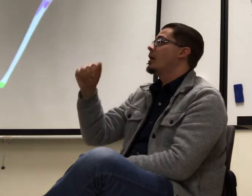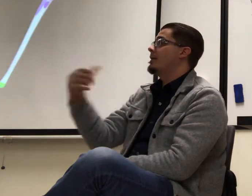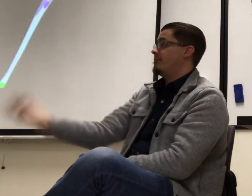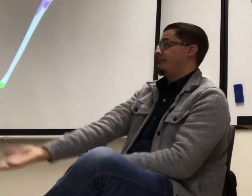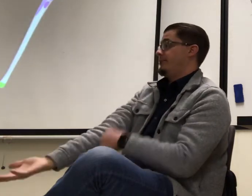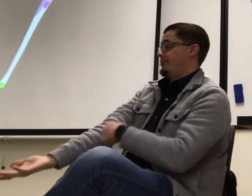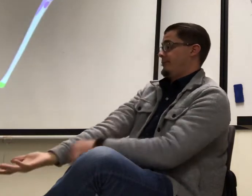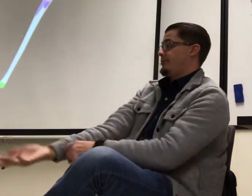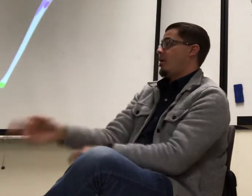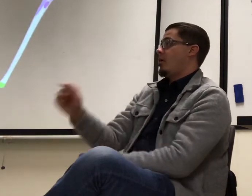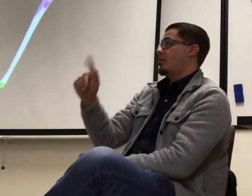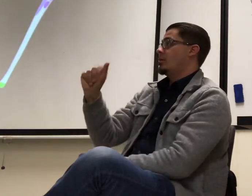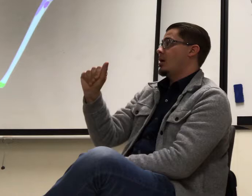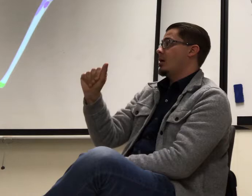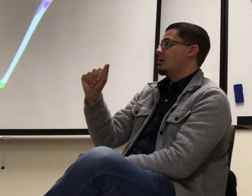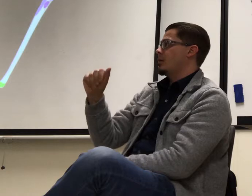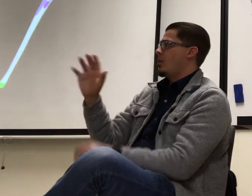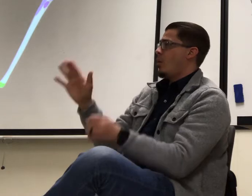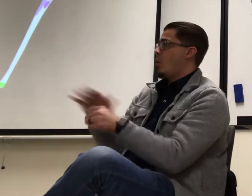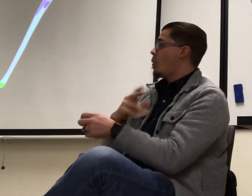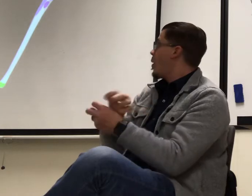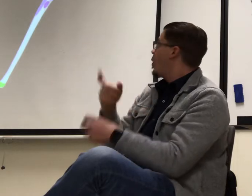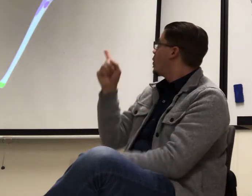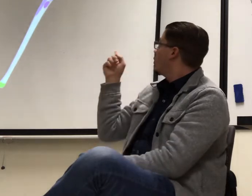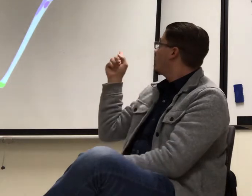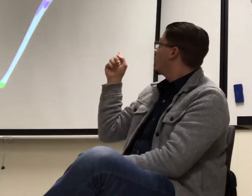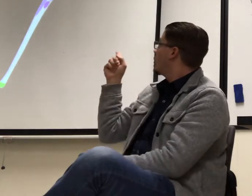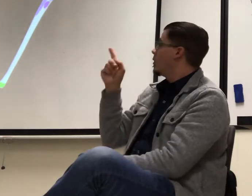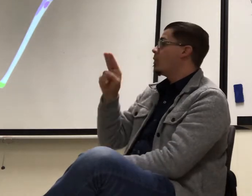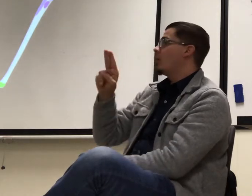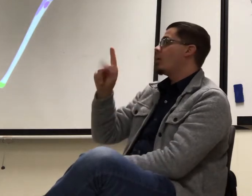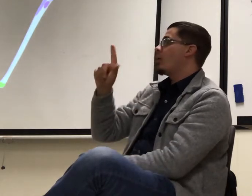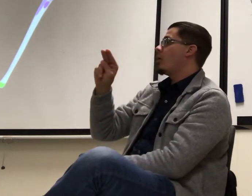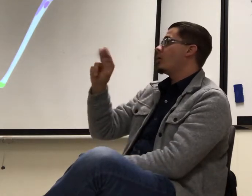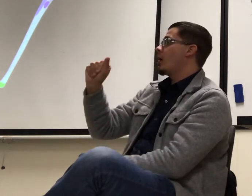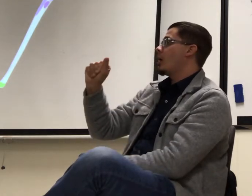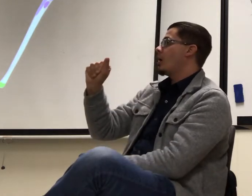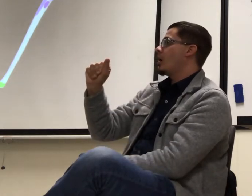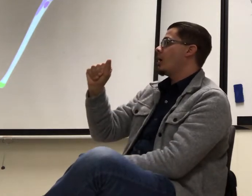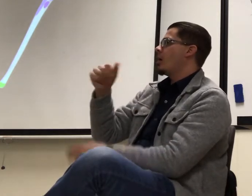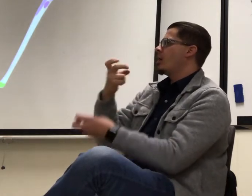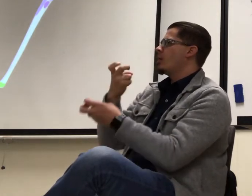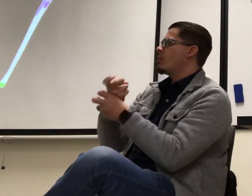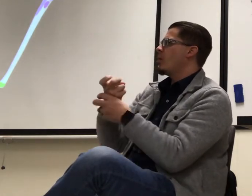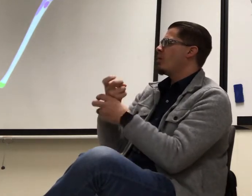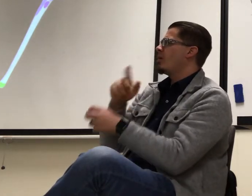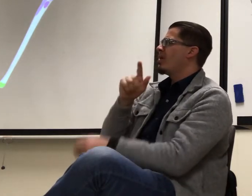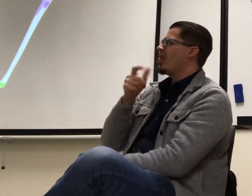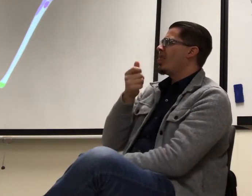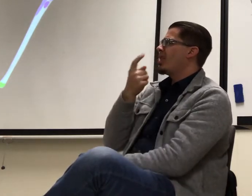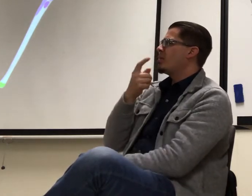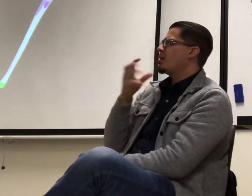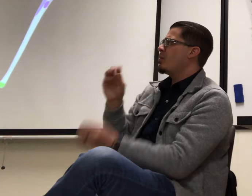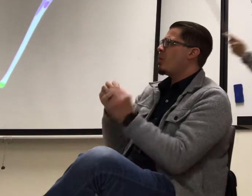So the head of the ulna, here's the whole bone. The bone is kind of thicker